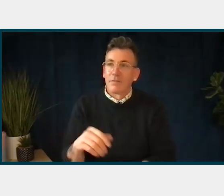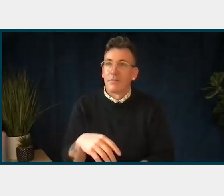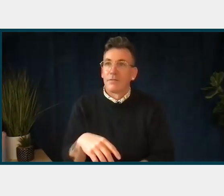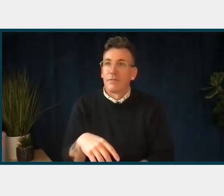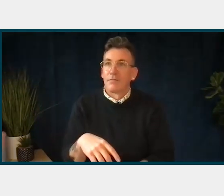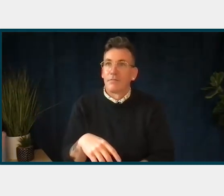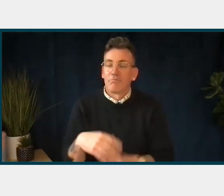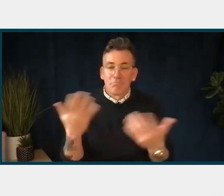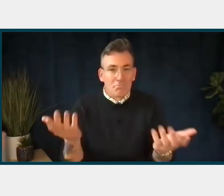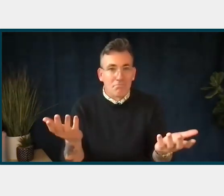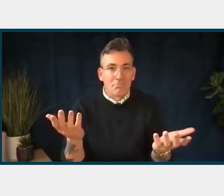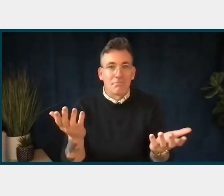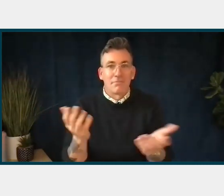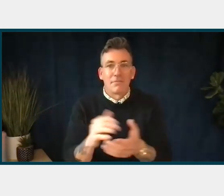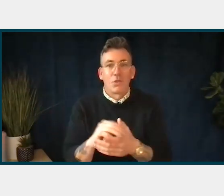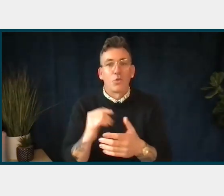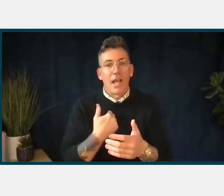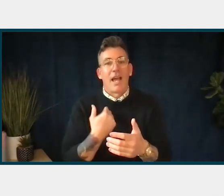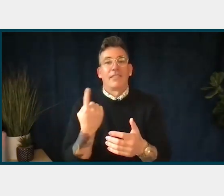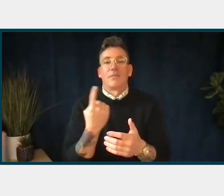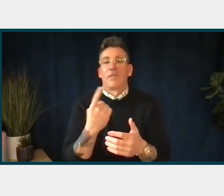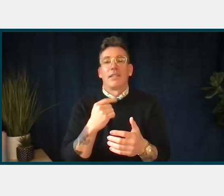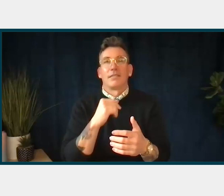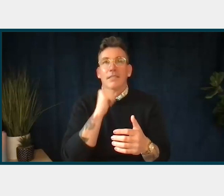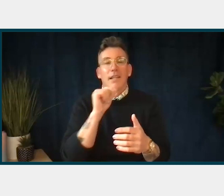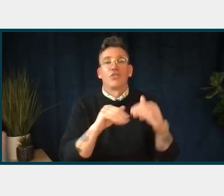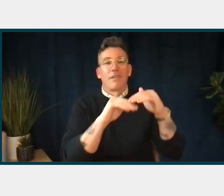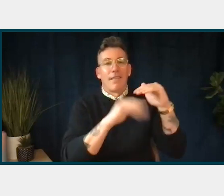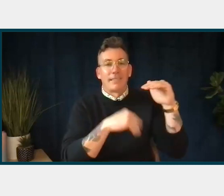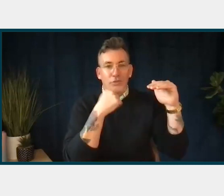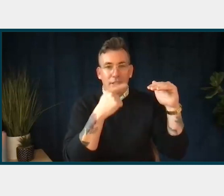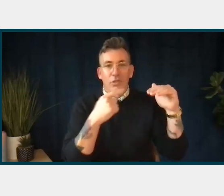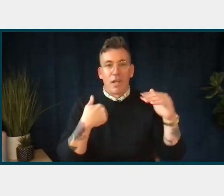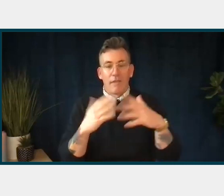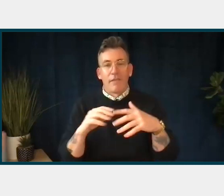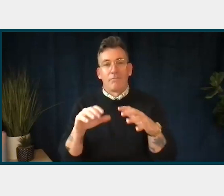right? So again,